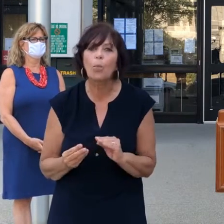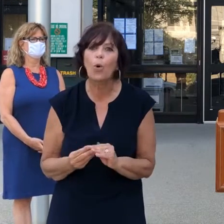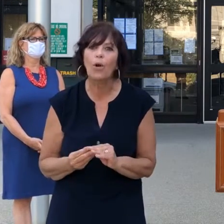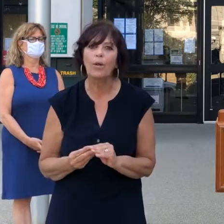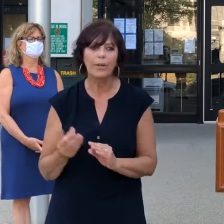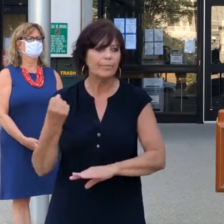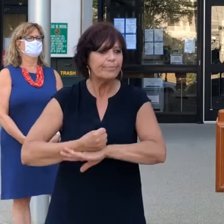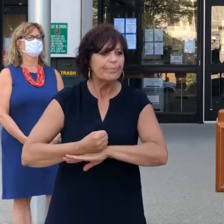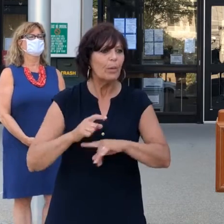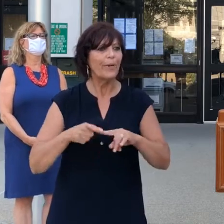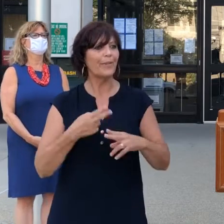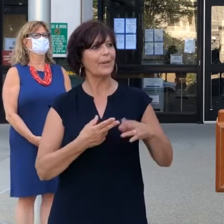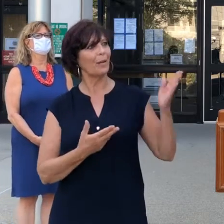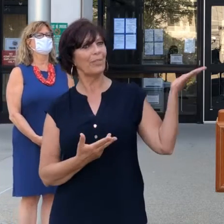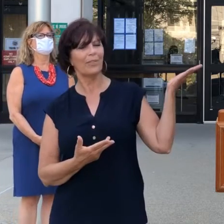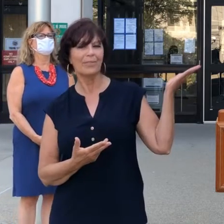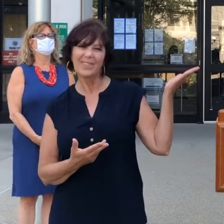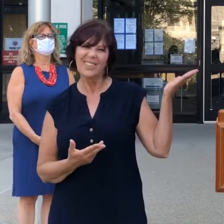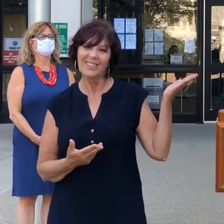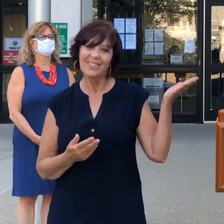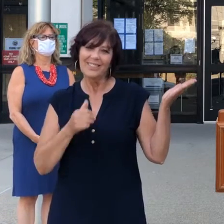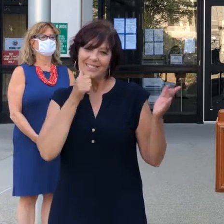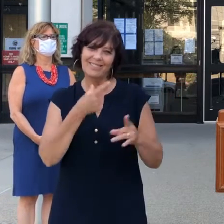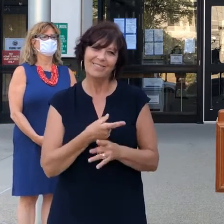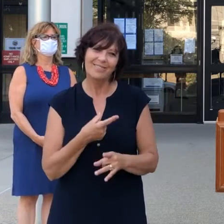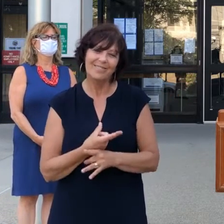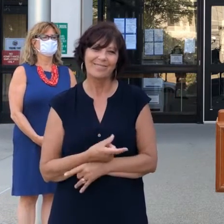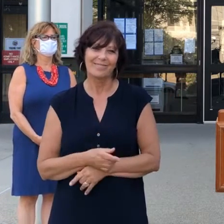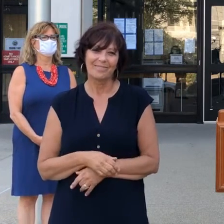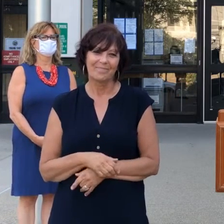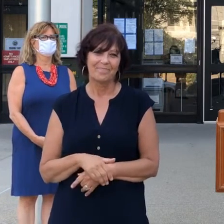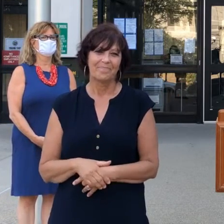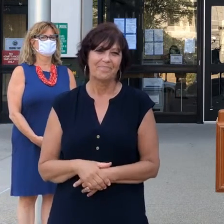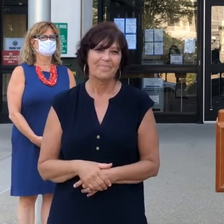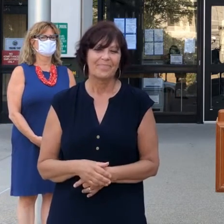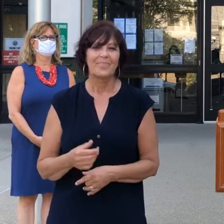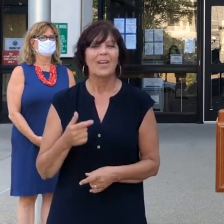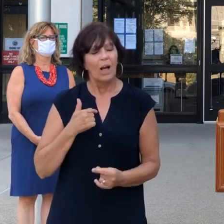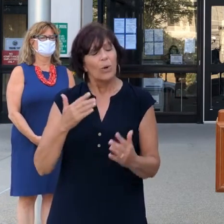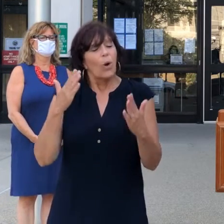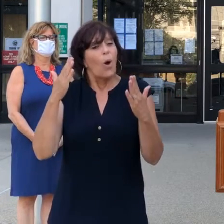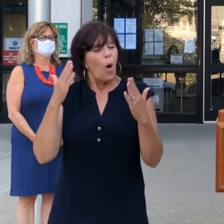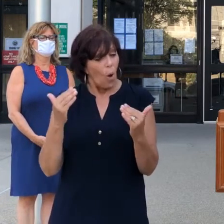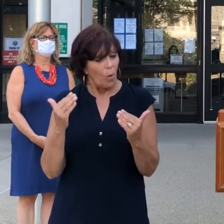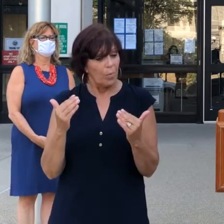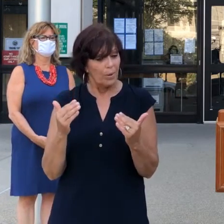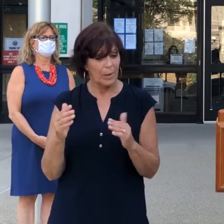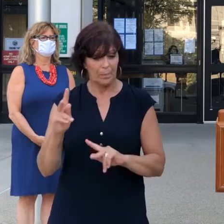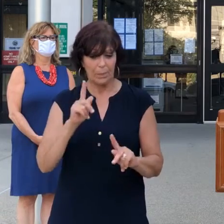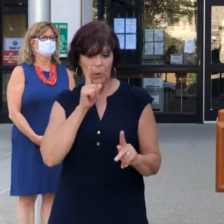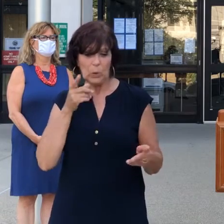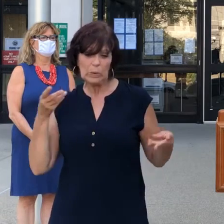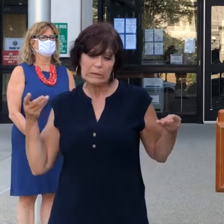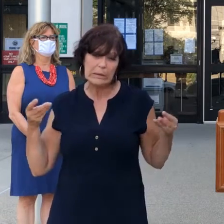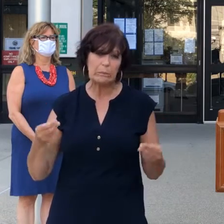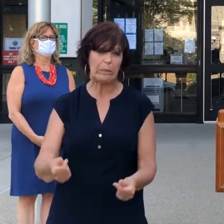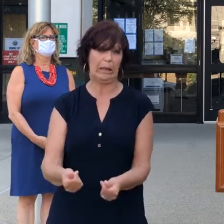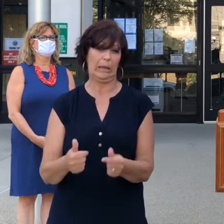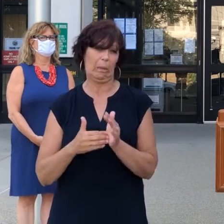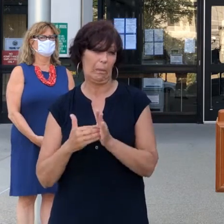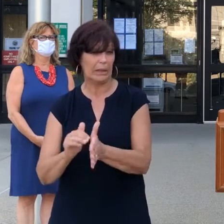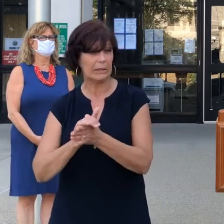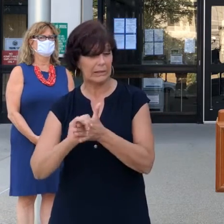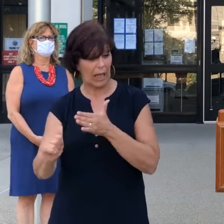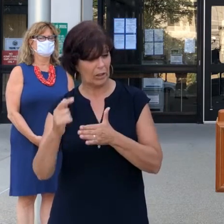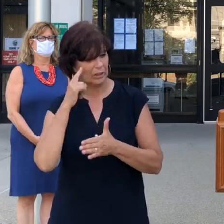but they still have a name on a building. They still have a name on a facility. I would hope that those that spend money, millions of dollars annually for naming